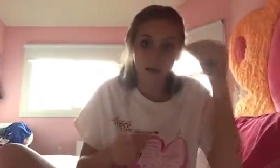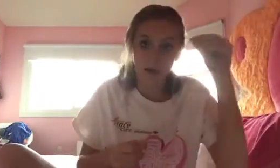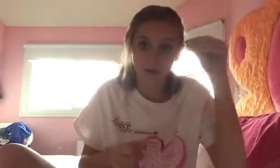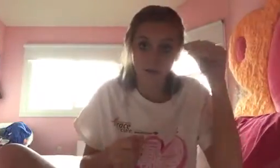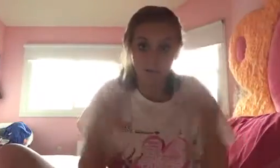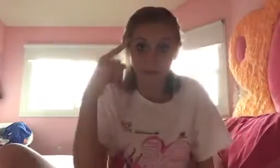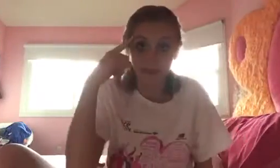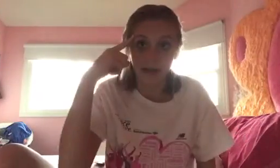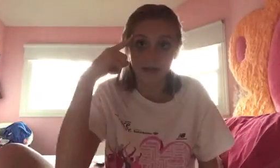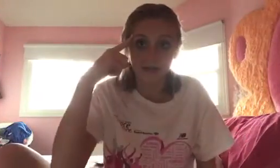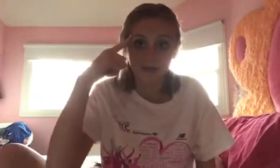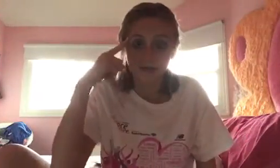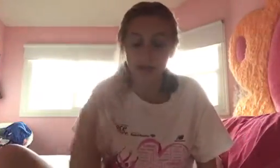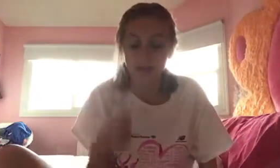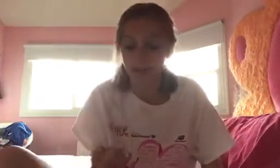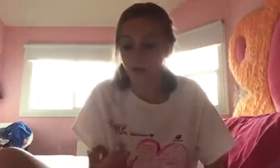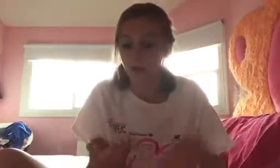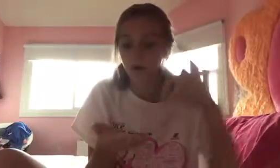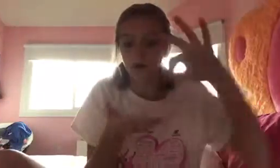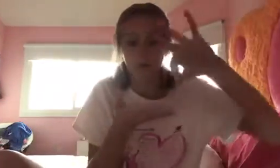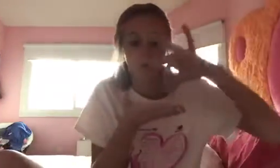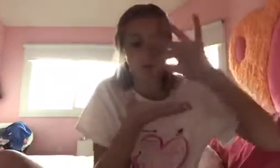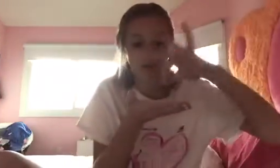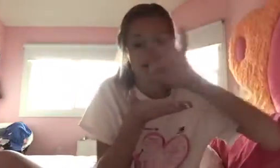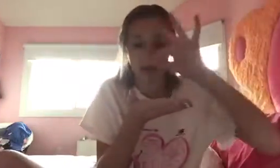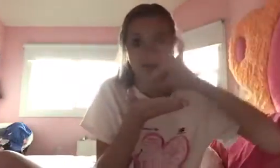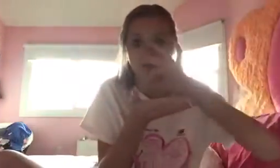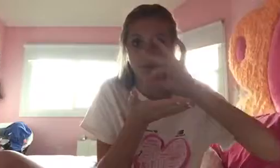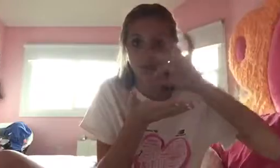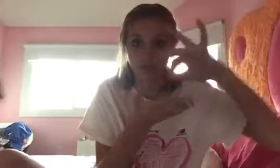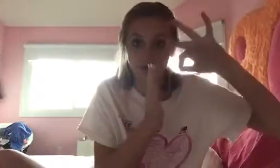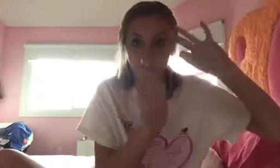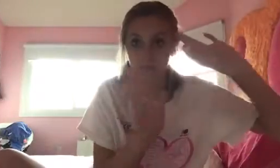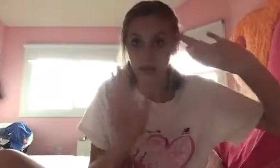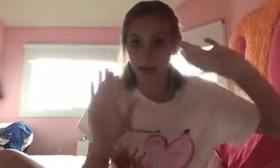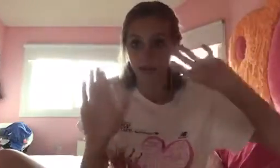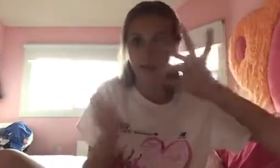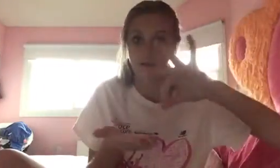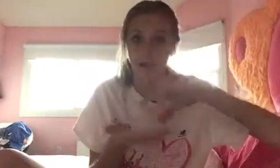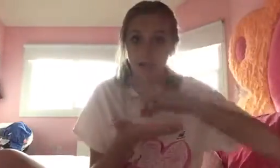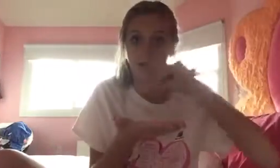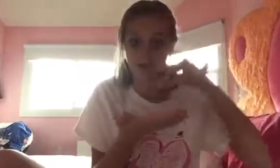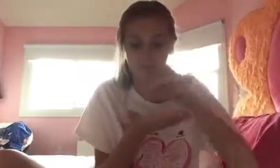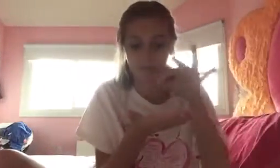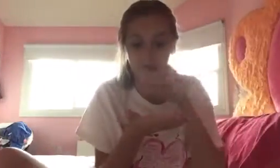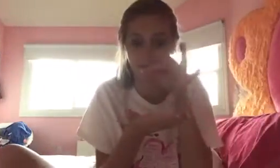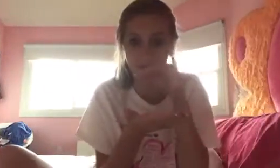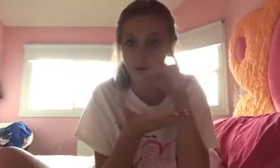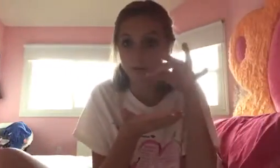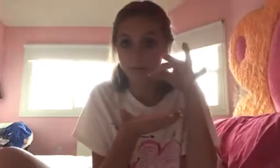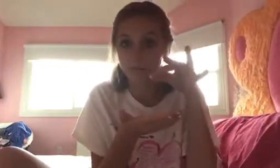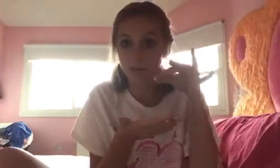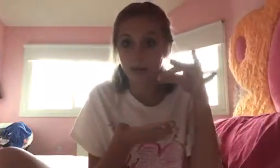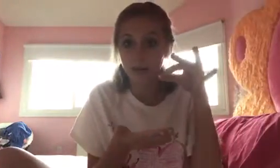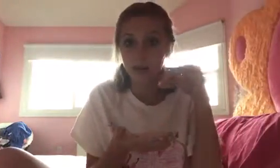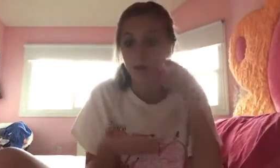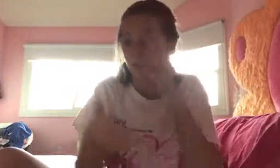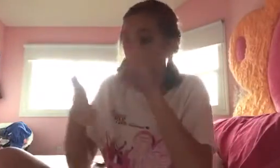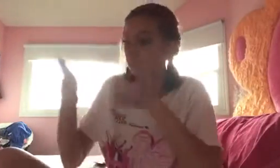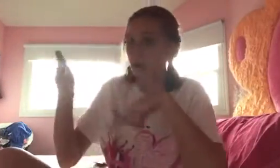out of my mind, and then wrote it down, so you just like act like you're writing on a piece of paper, read